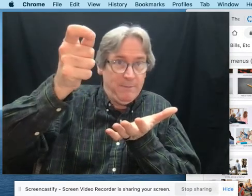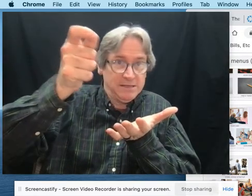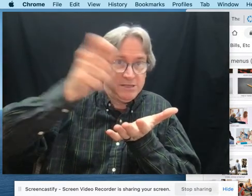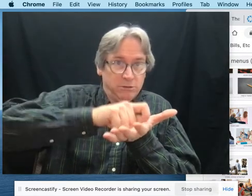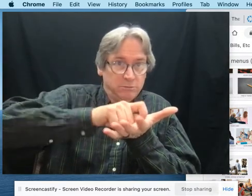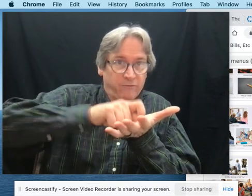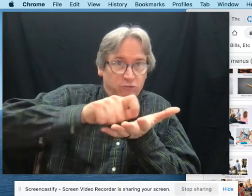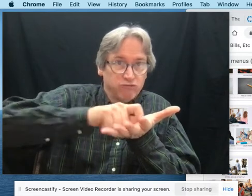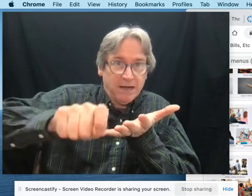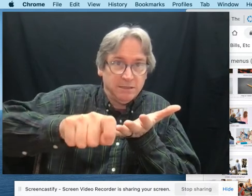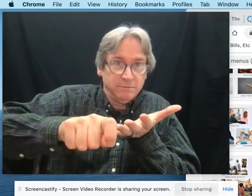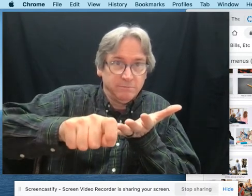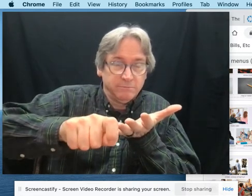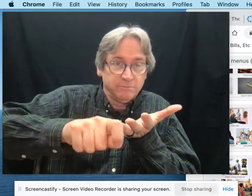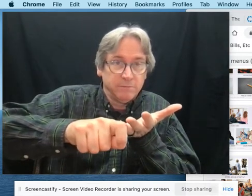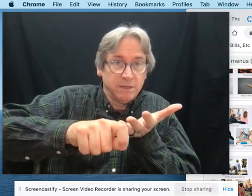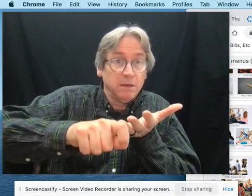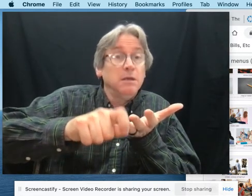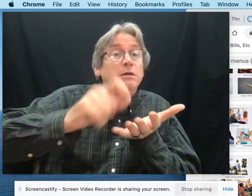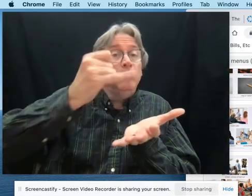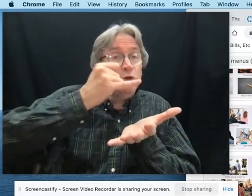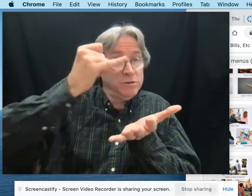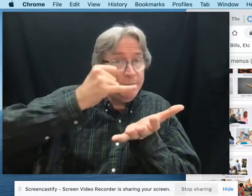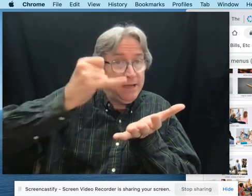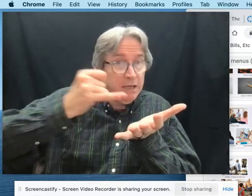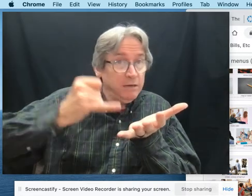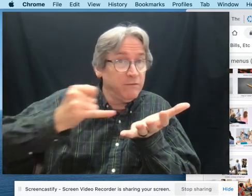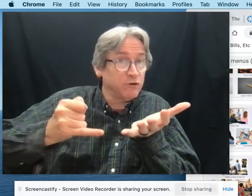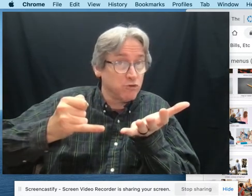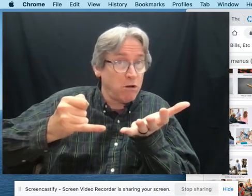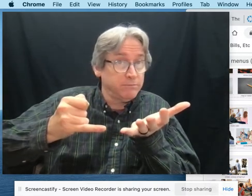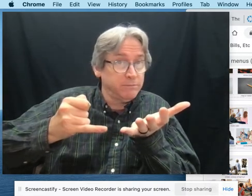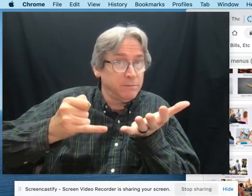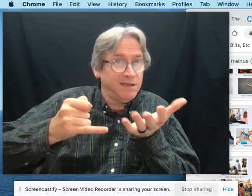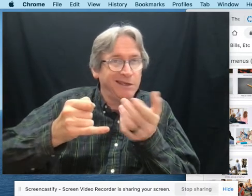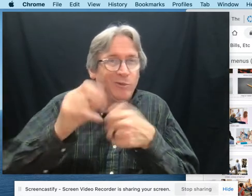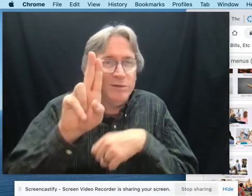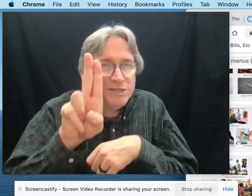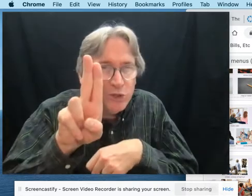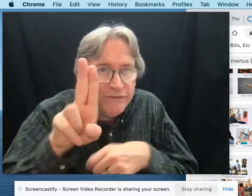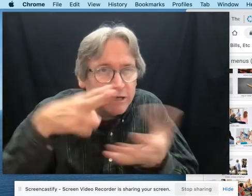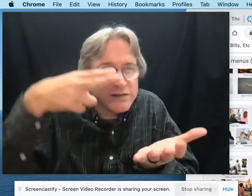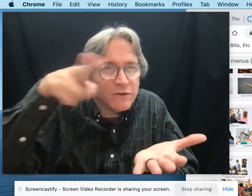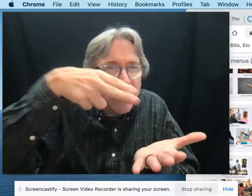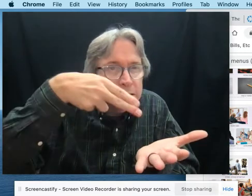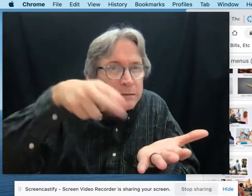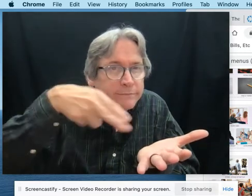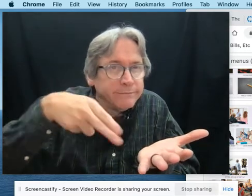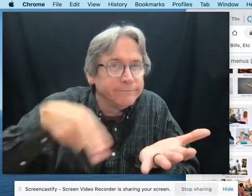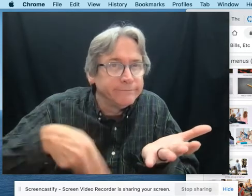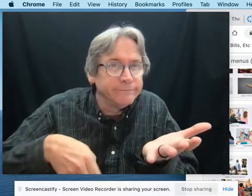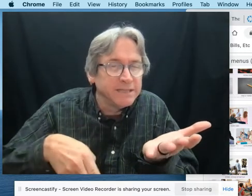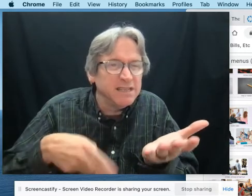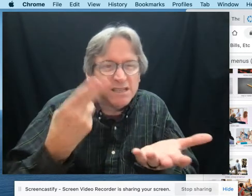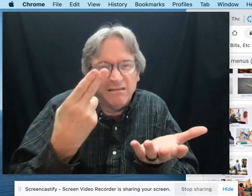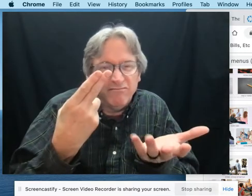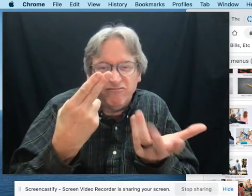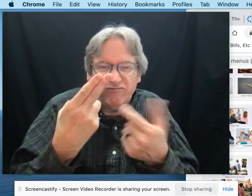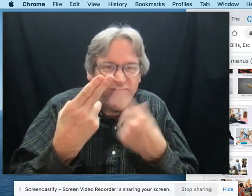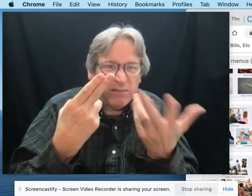holding a pencil for write. We'll use a pinky for draw. We use two fingers for paint.